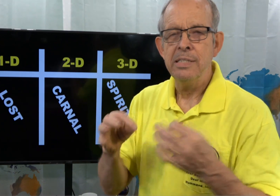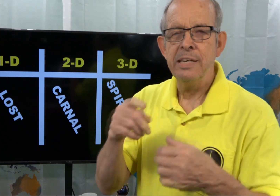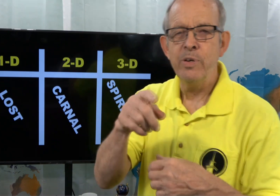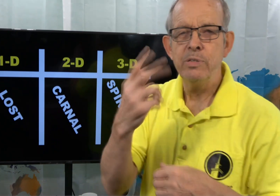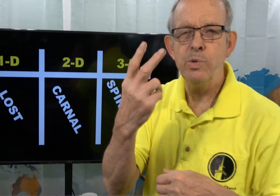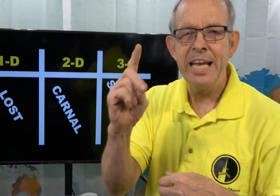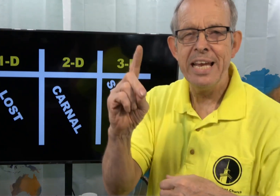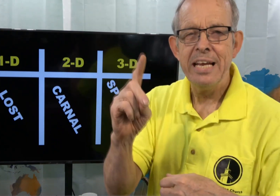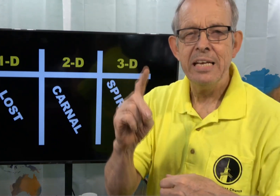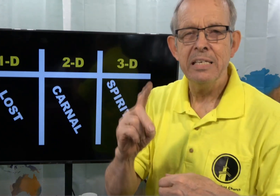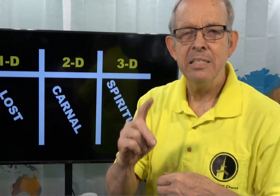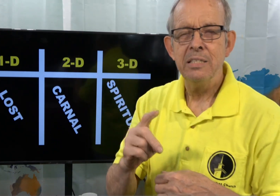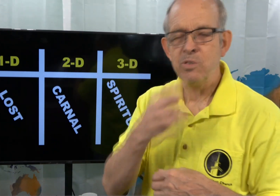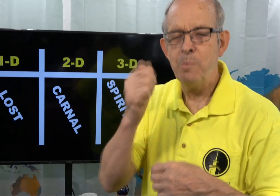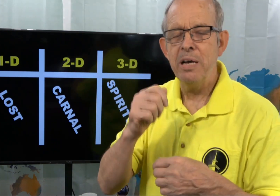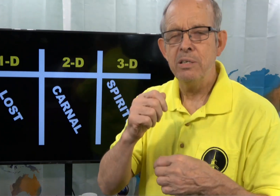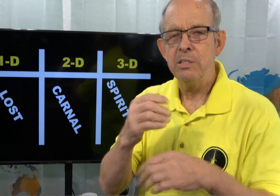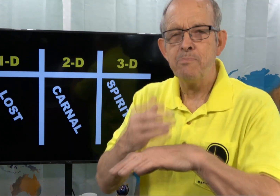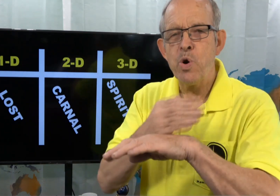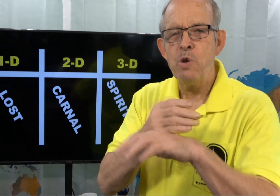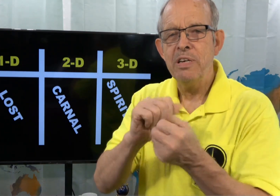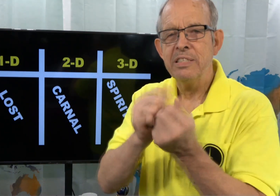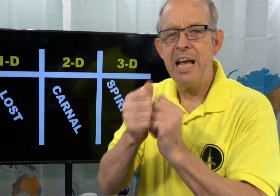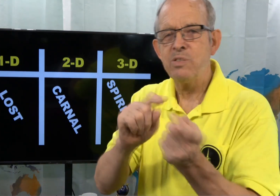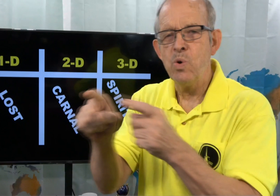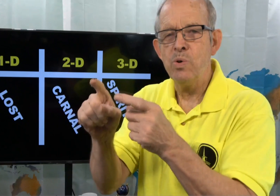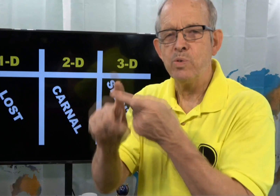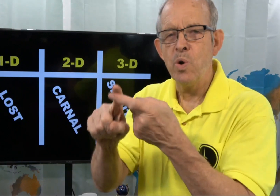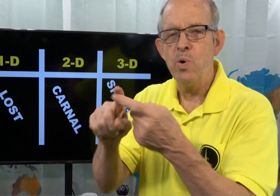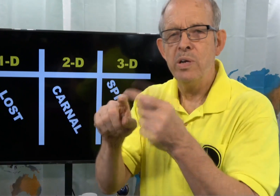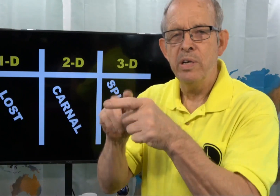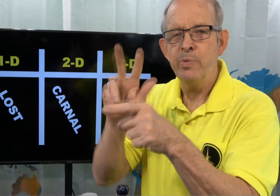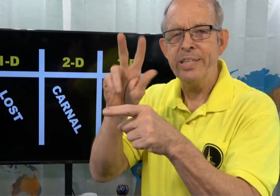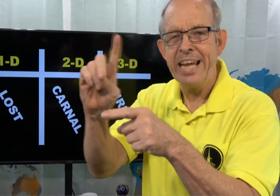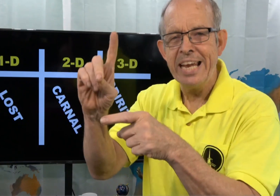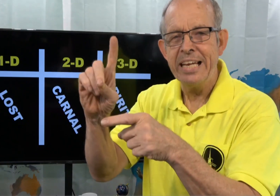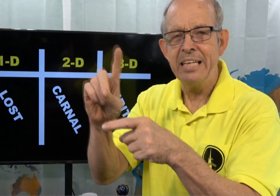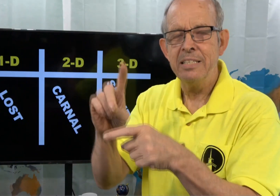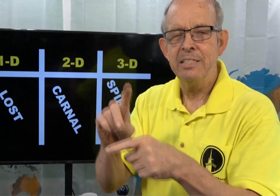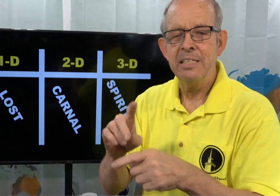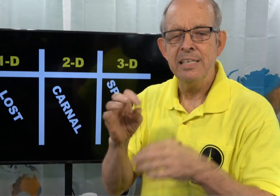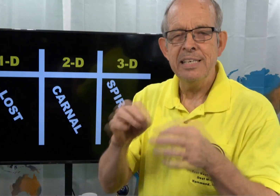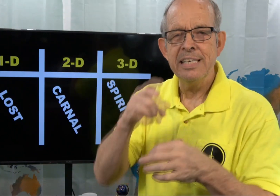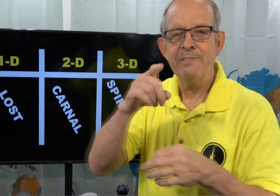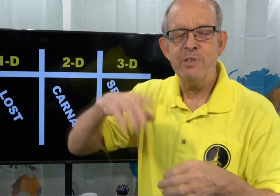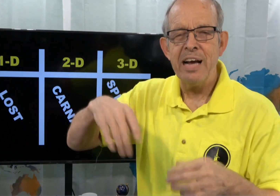If you're today, you better improve. Stay close to today. If you're not